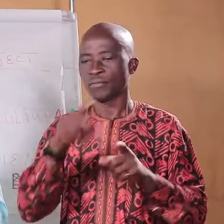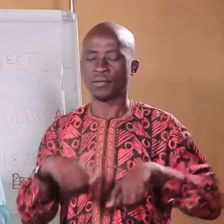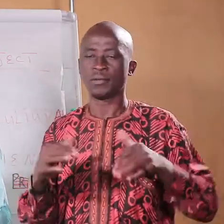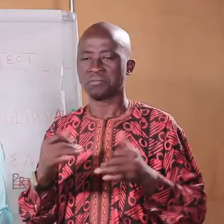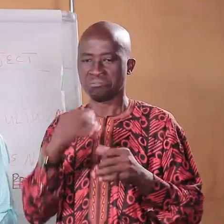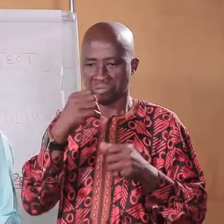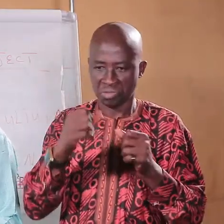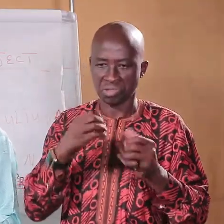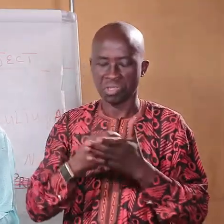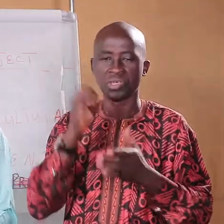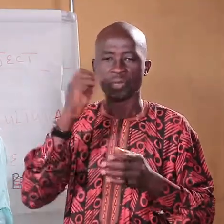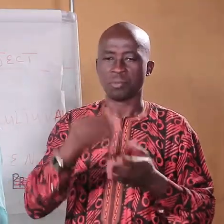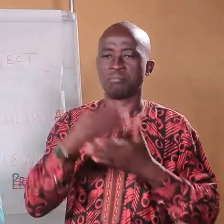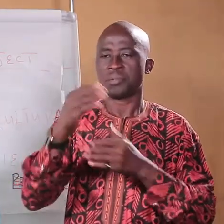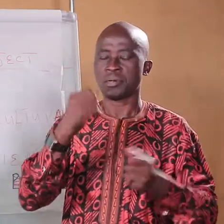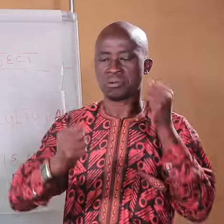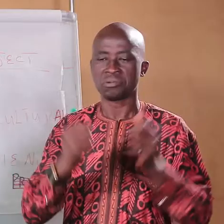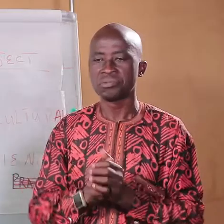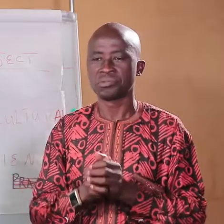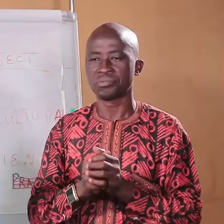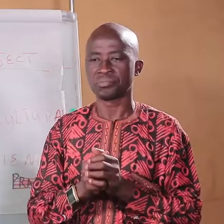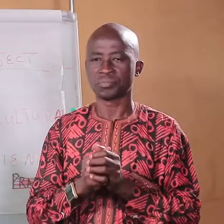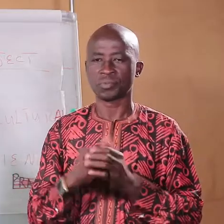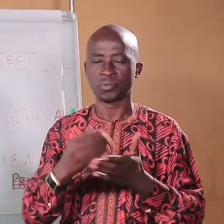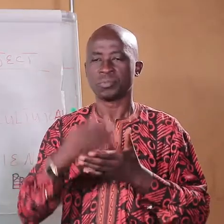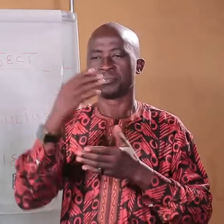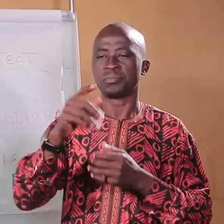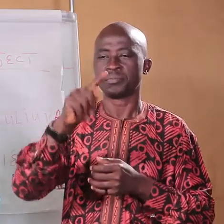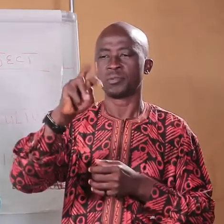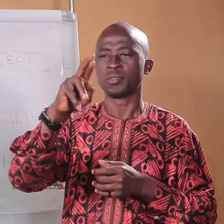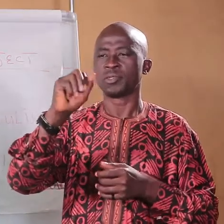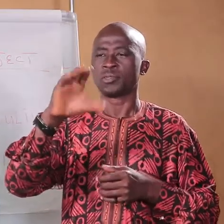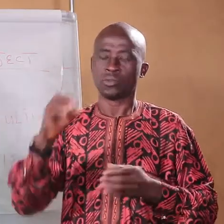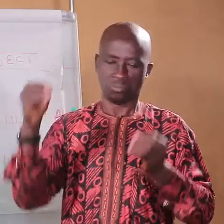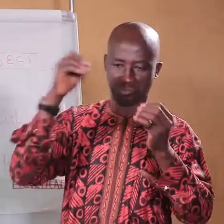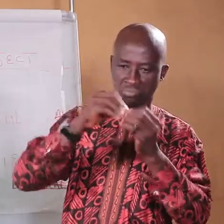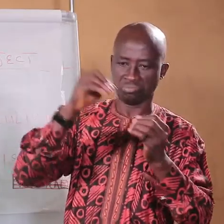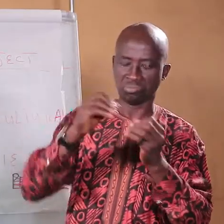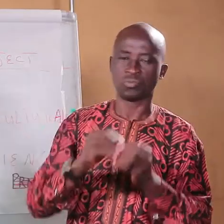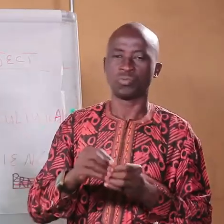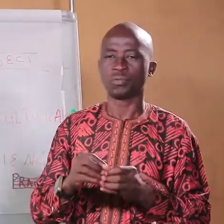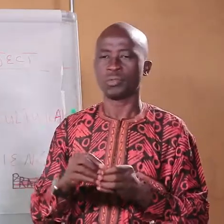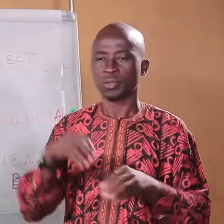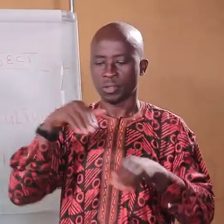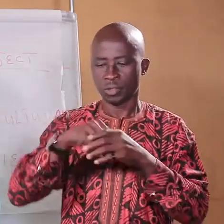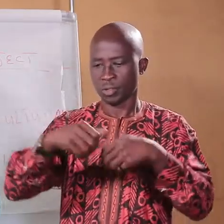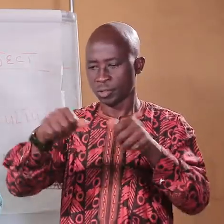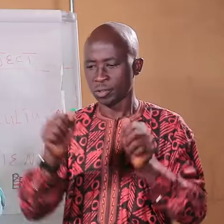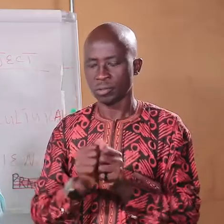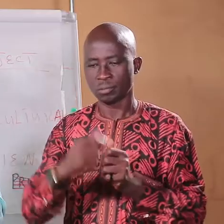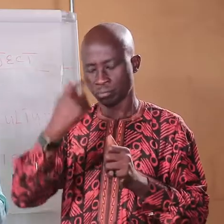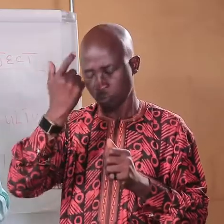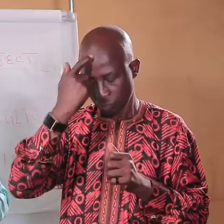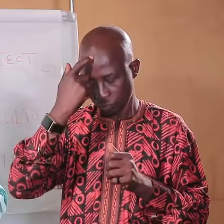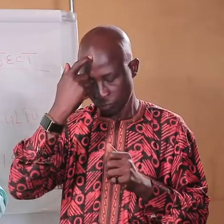buy cars. With the improved standard of living, tractors will be coming to the area. Before you know, government